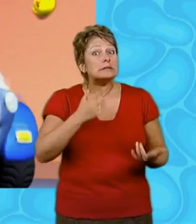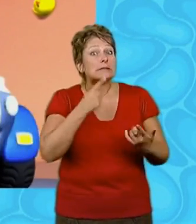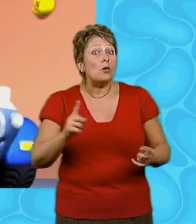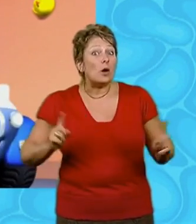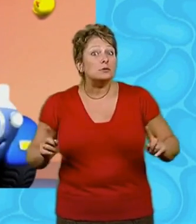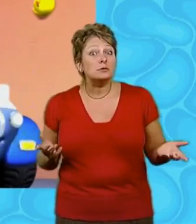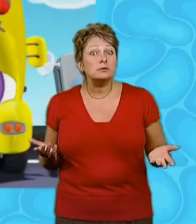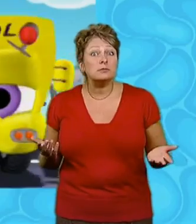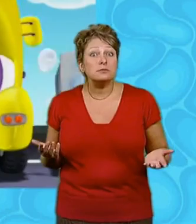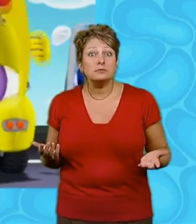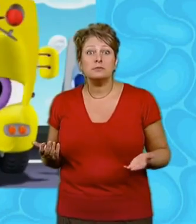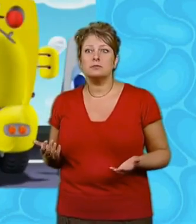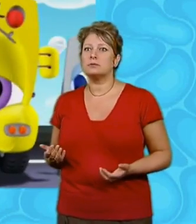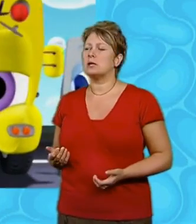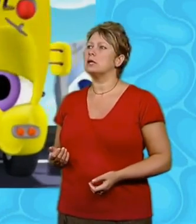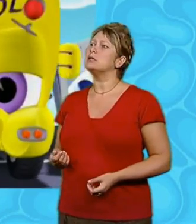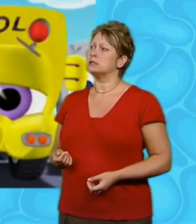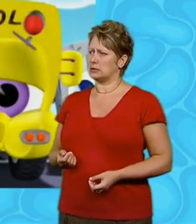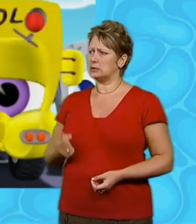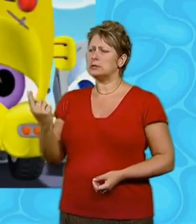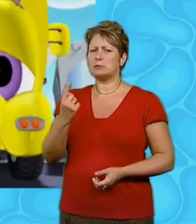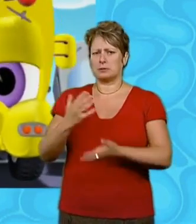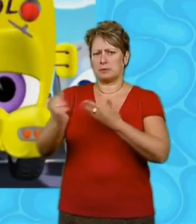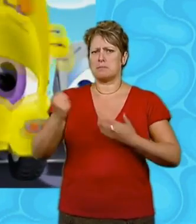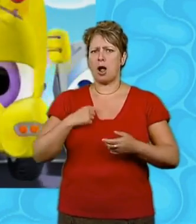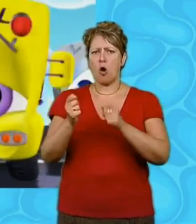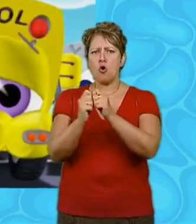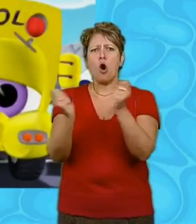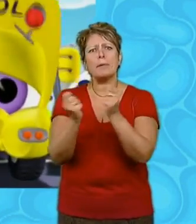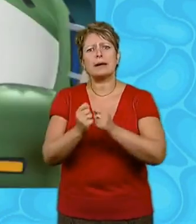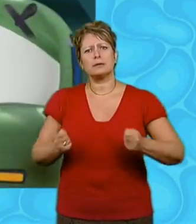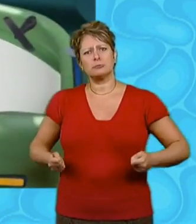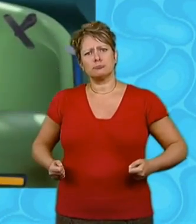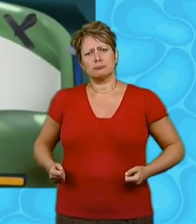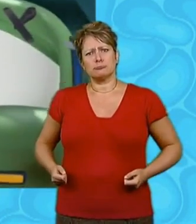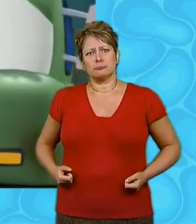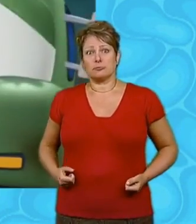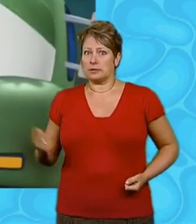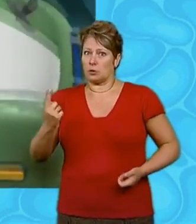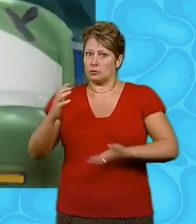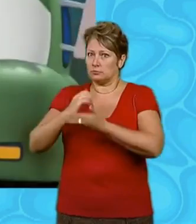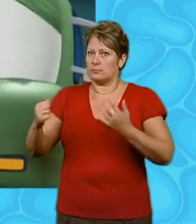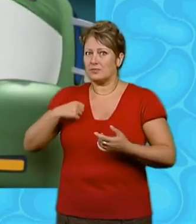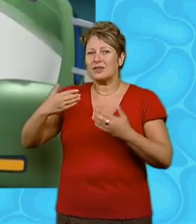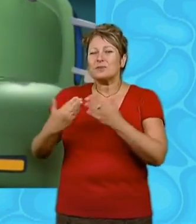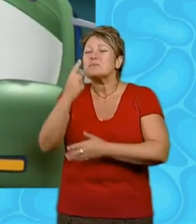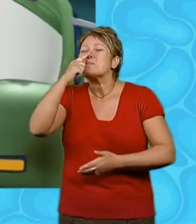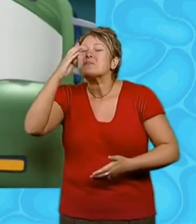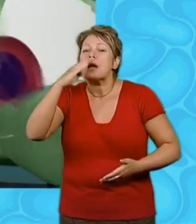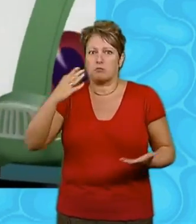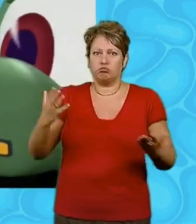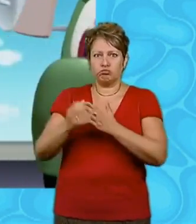like to say? Yes, somebody took my super truck comic book. And somebody swiped my new